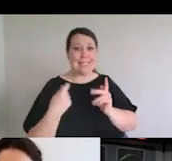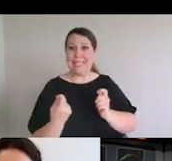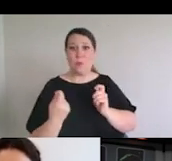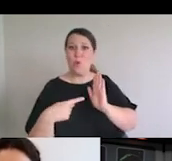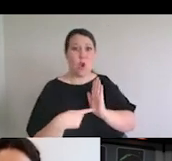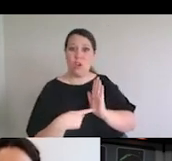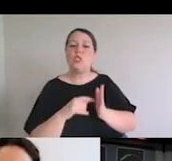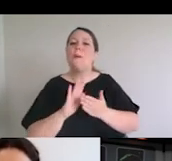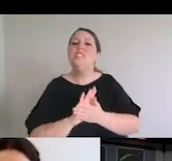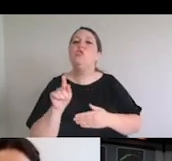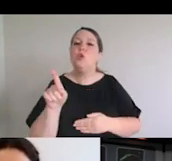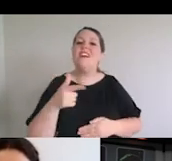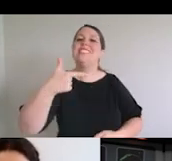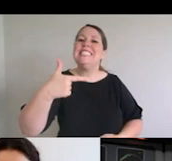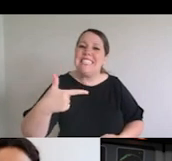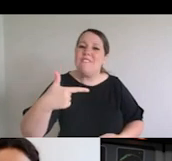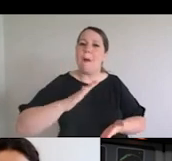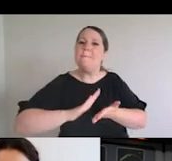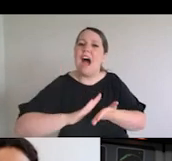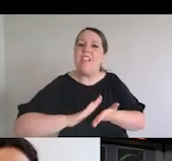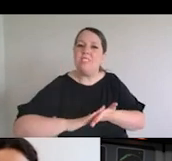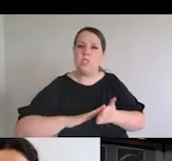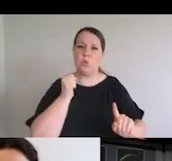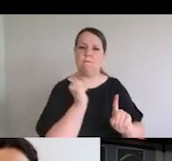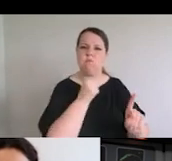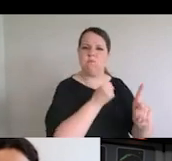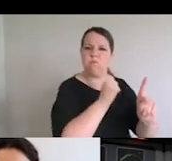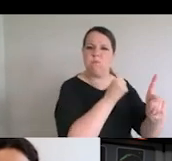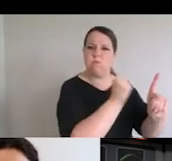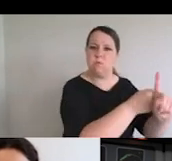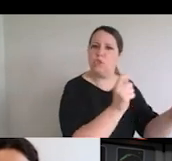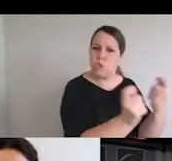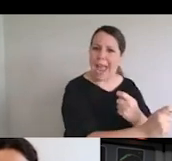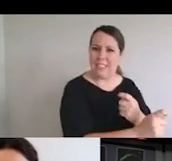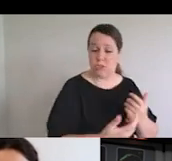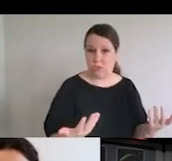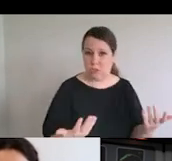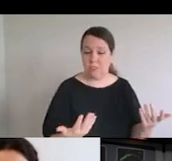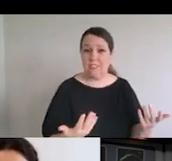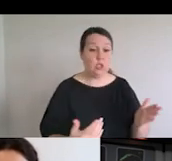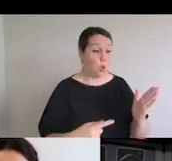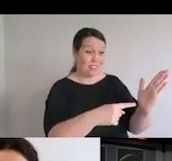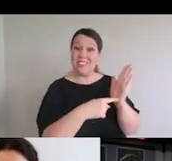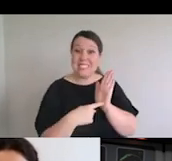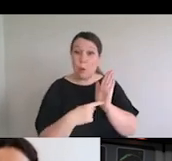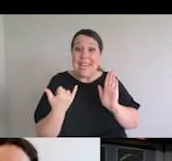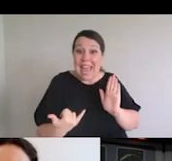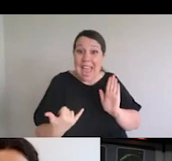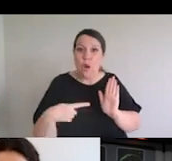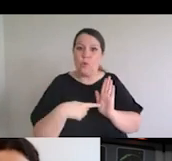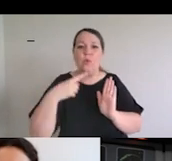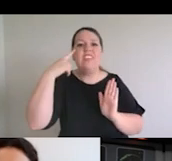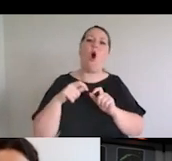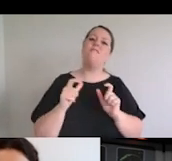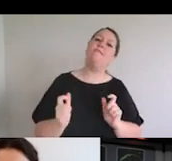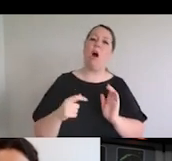to come across with something better. Don't treat this document as the final word. Treat it as the first word.